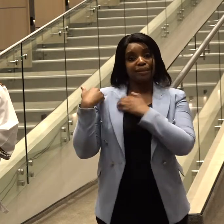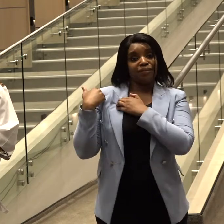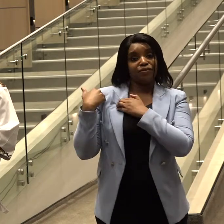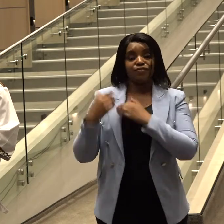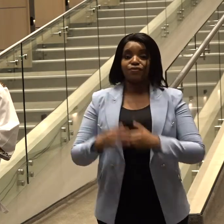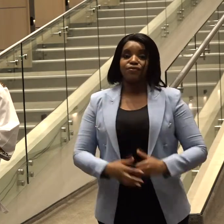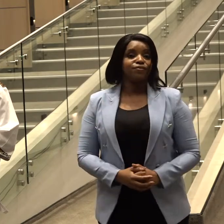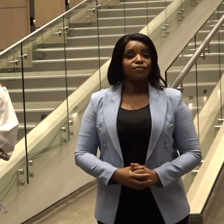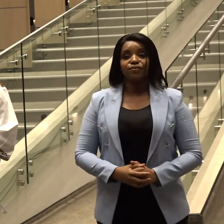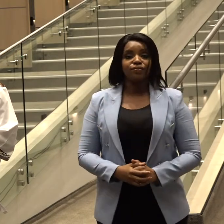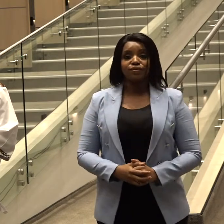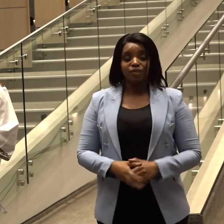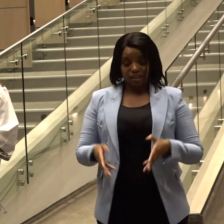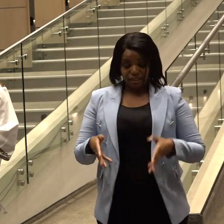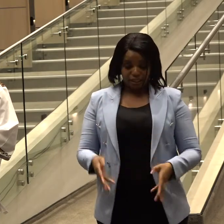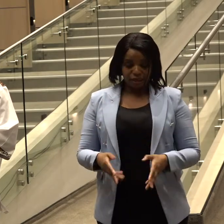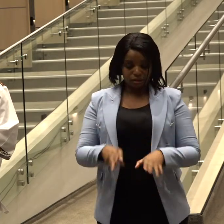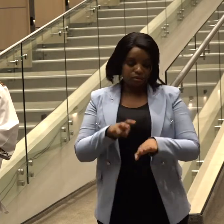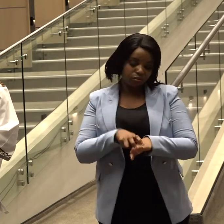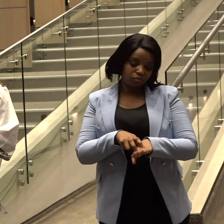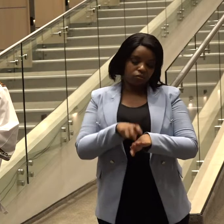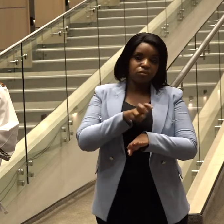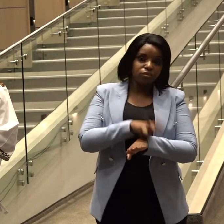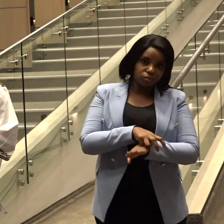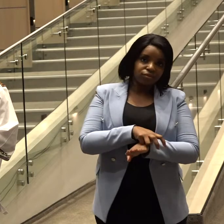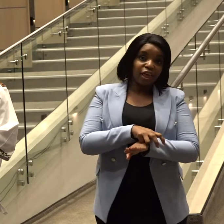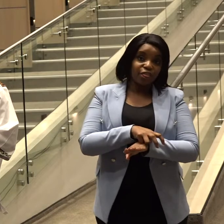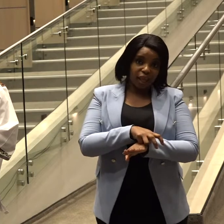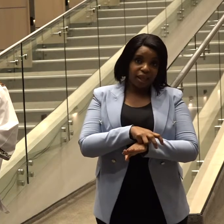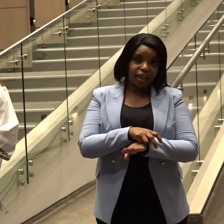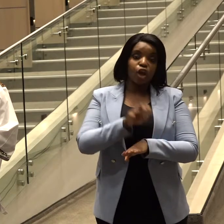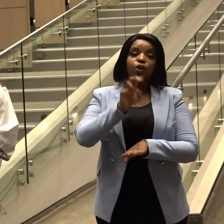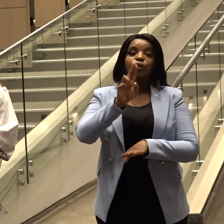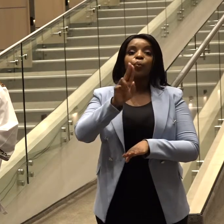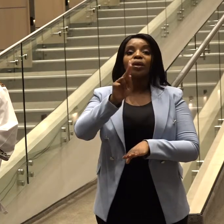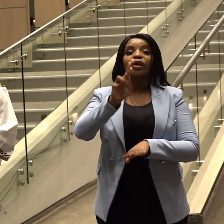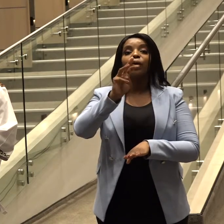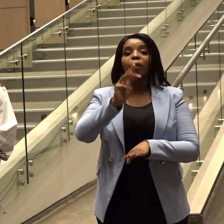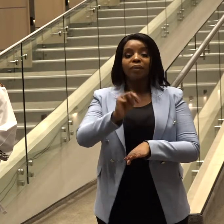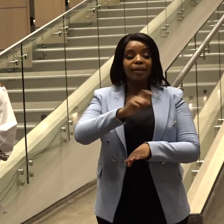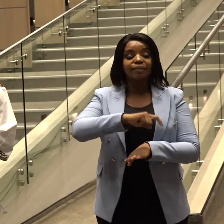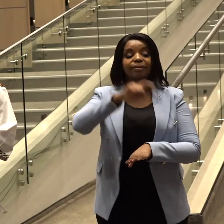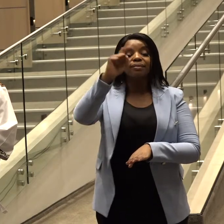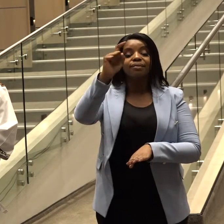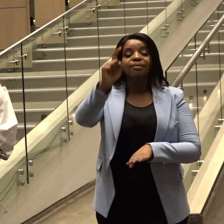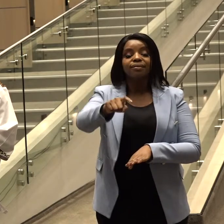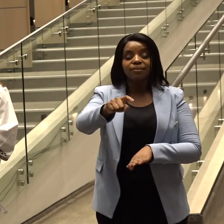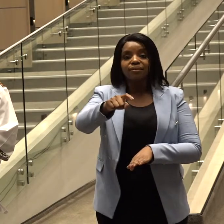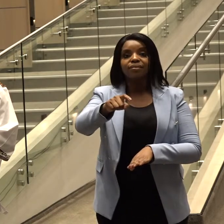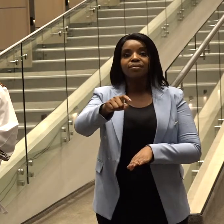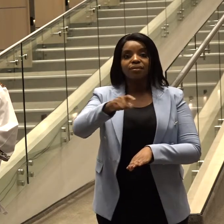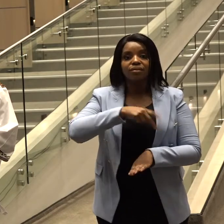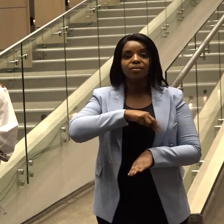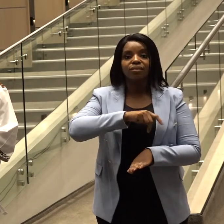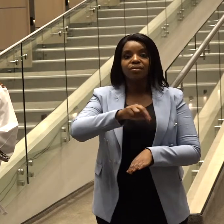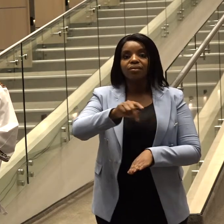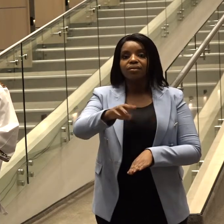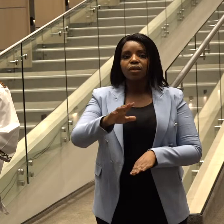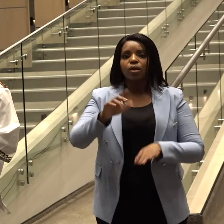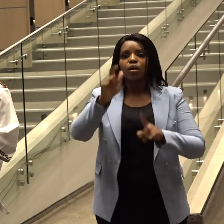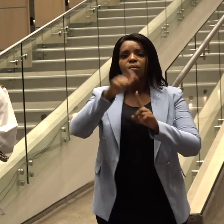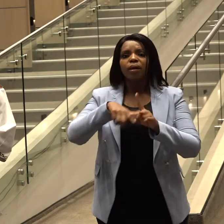here but we have to walk about the two kilometers away is dark there's no security